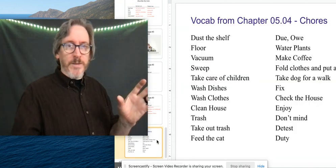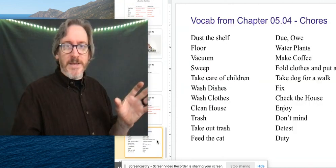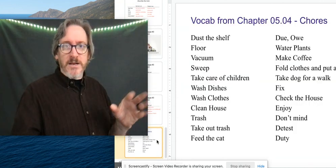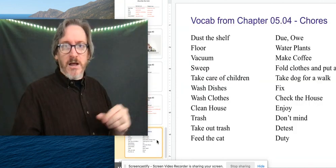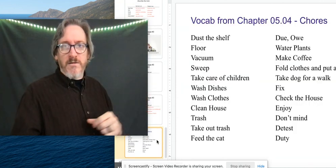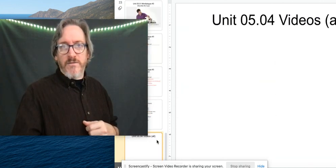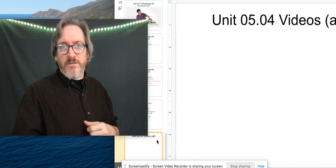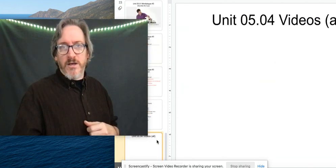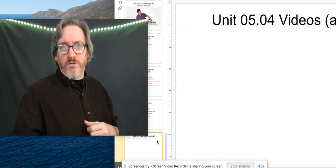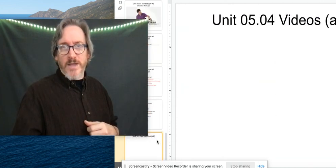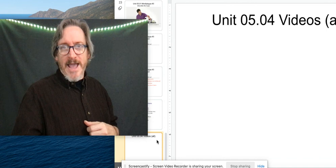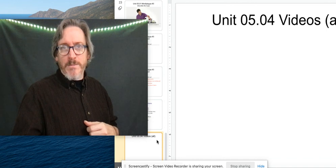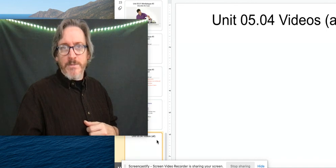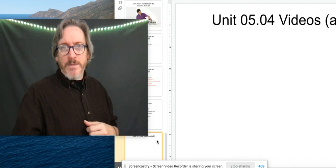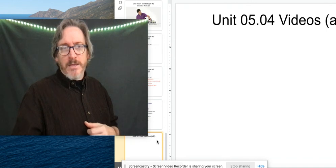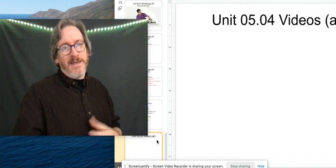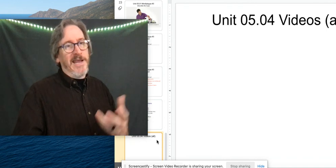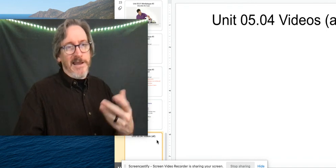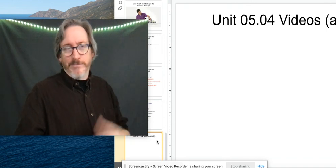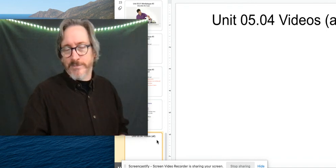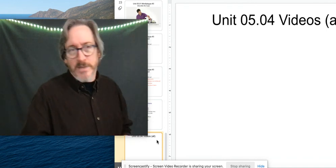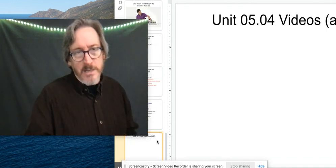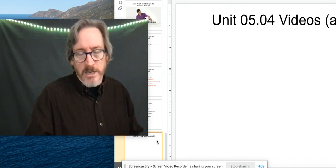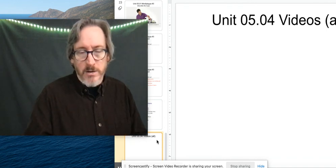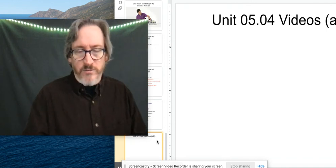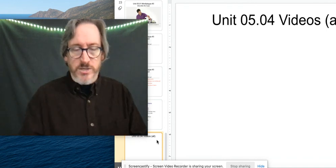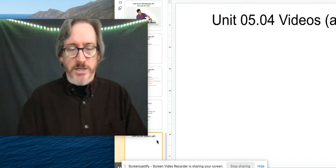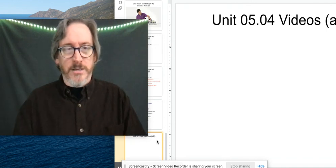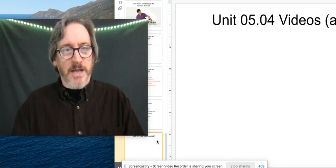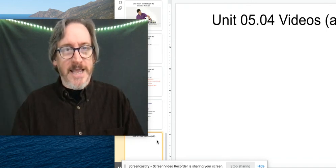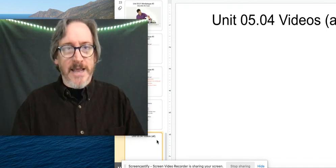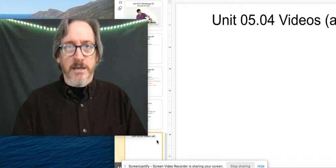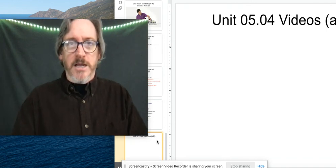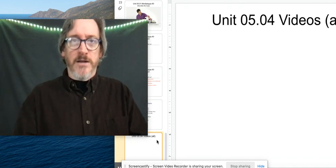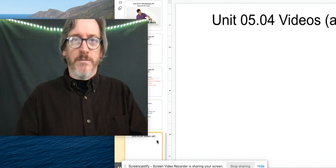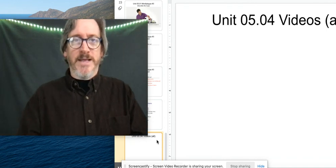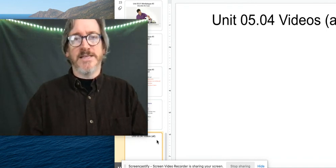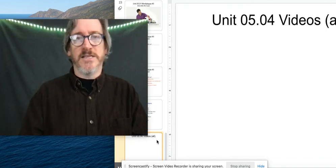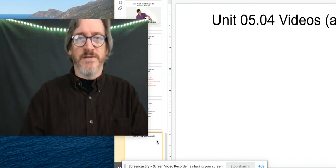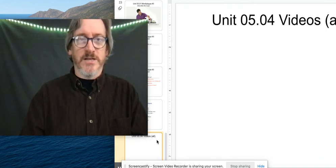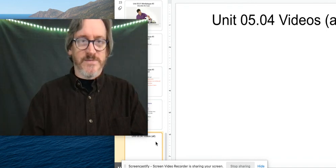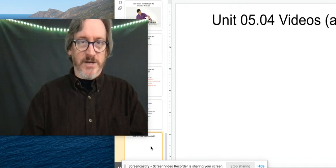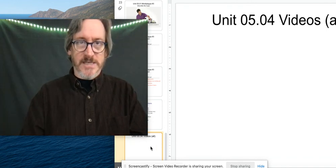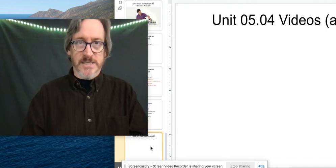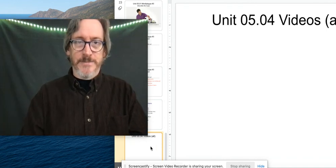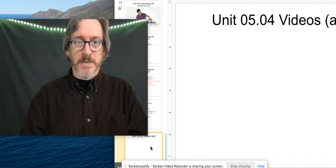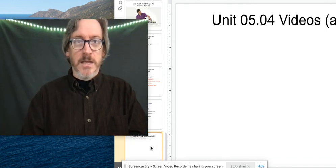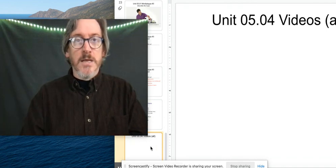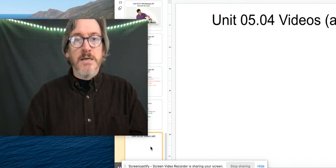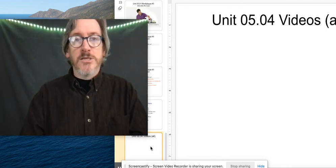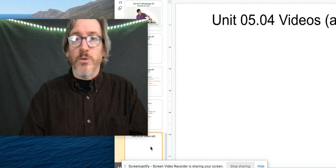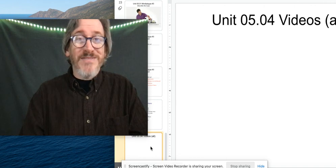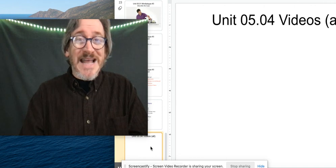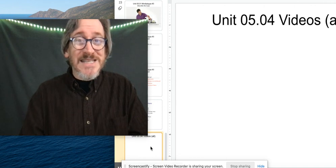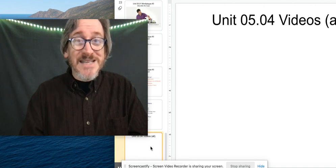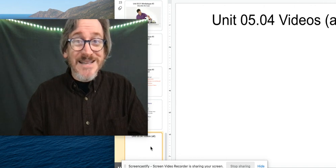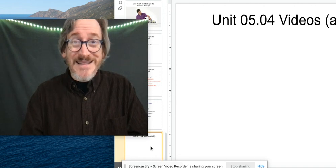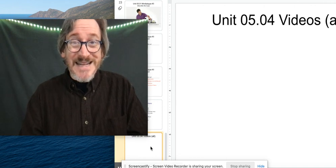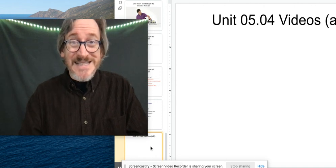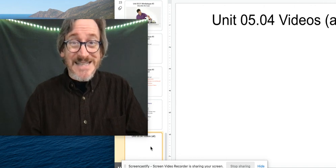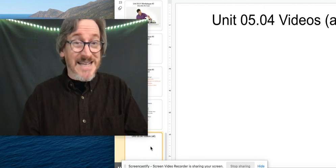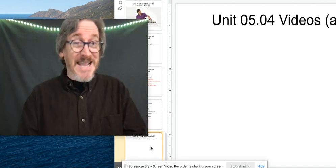quick repeat of the vocab. And again, unfortunately, I can't cut and paste these videos very easily. So